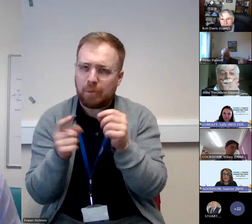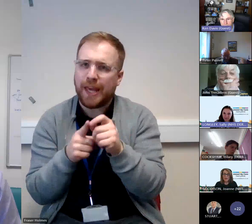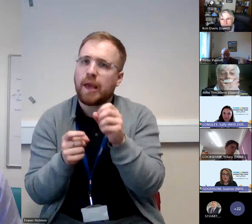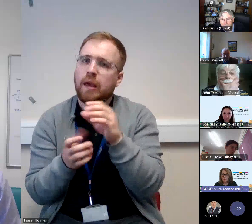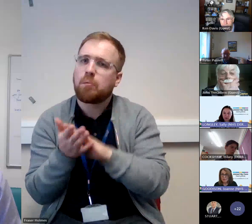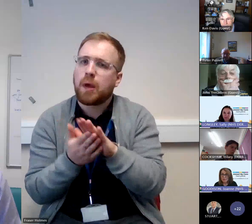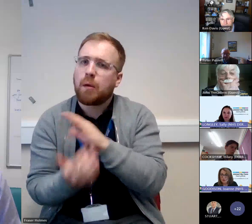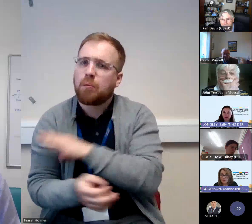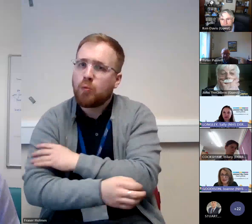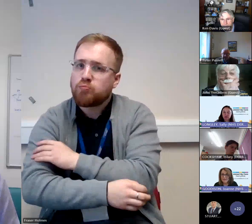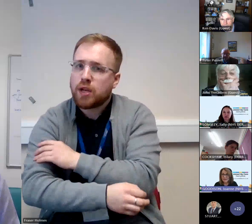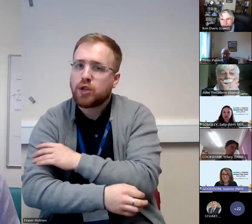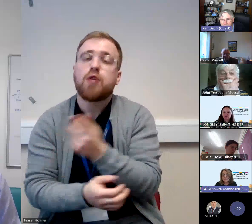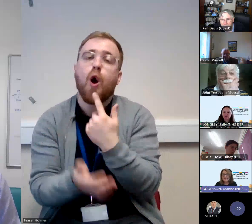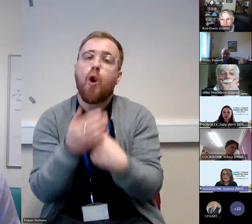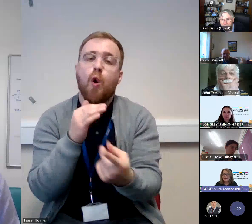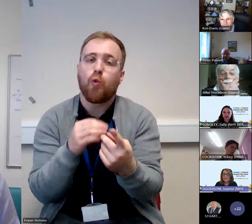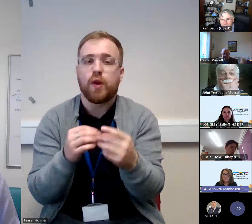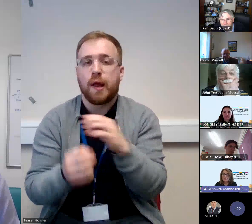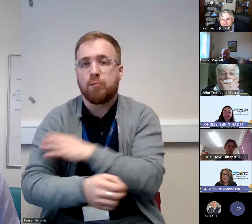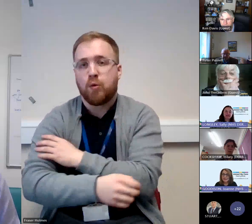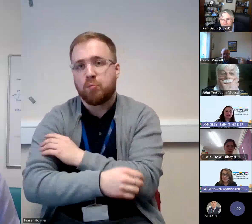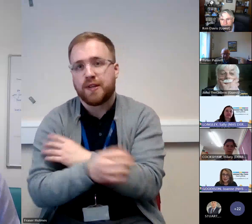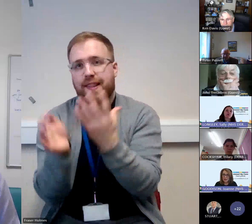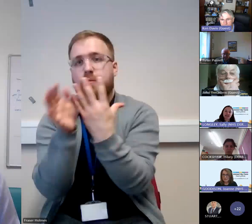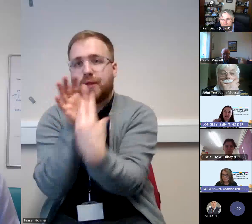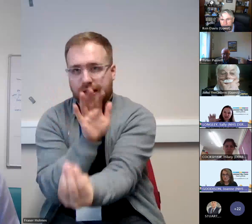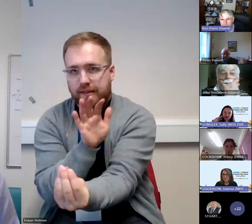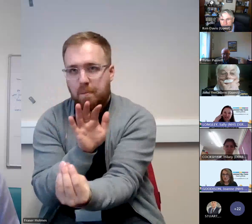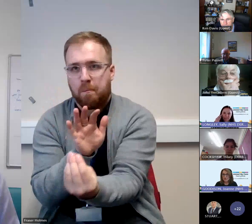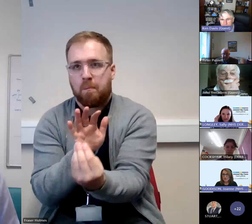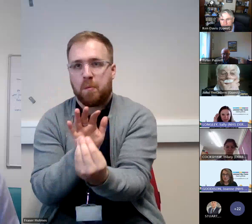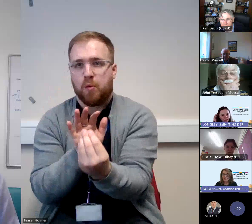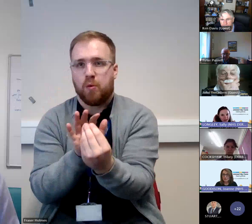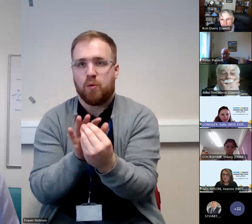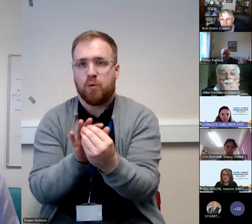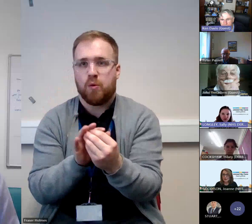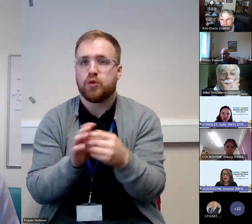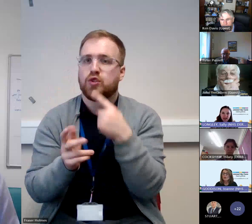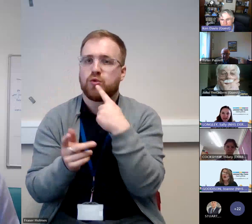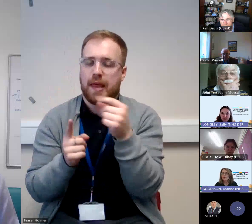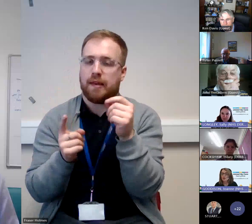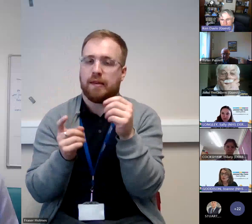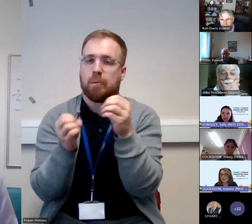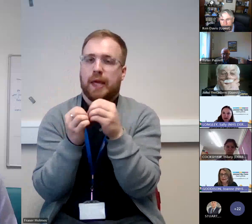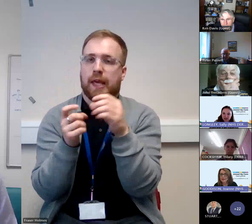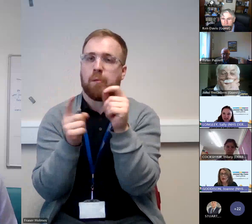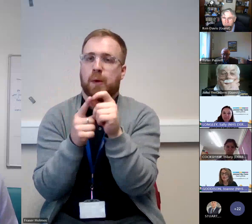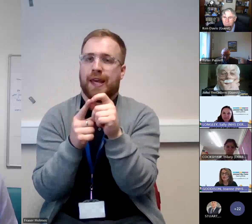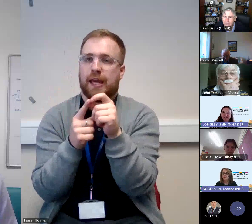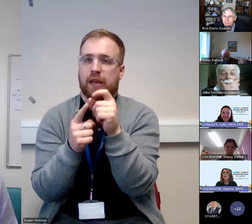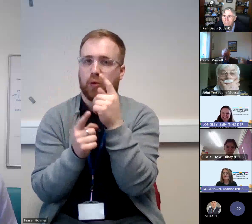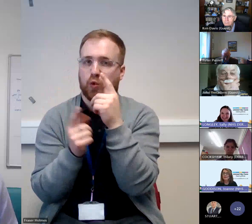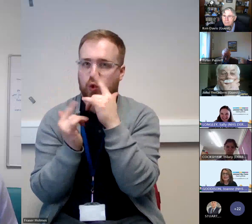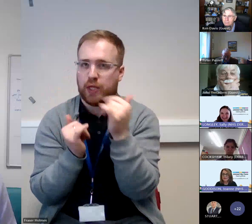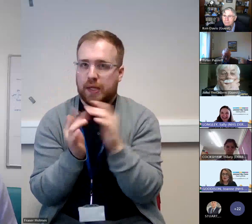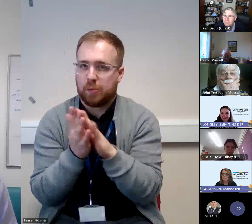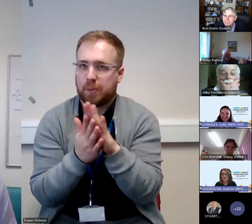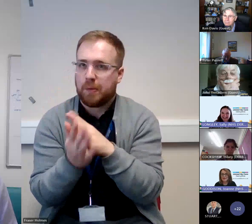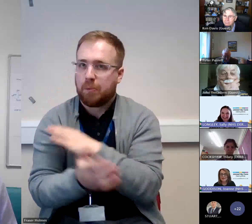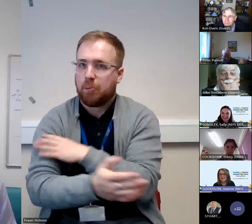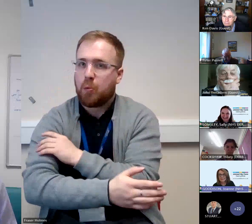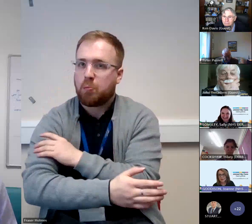Yeah. Not just blood pressure. Gave that as an example, Sally. Sorry, it's just also... you said BP, so I was just checking. Oh, excuse me. Pressure, oh, yeah. Excuse me.